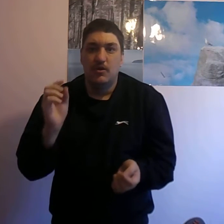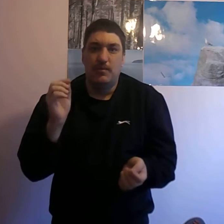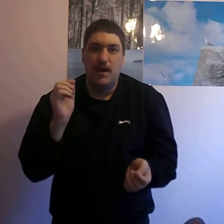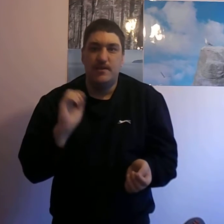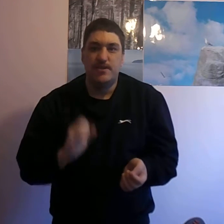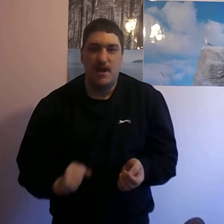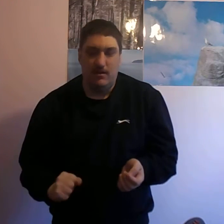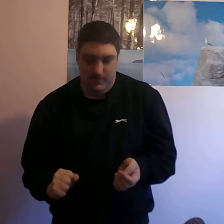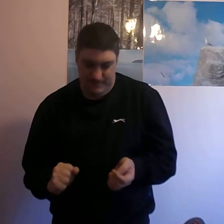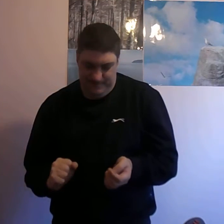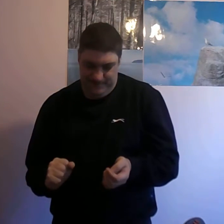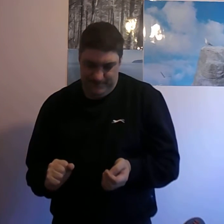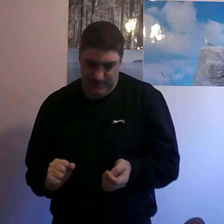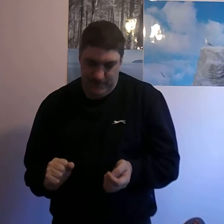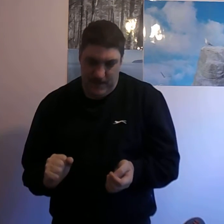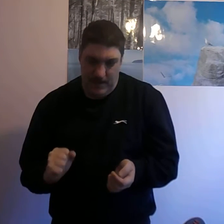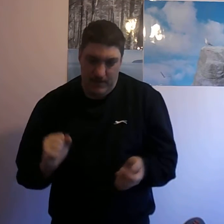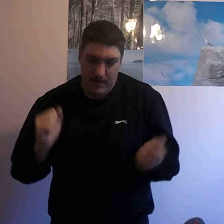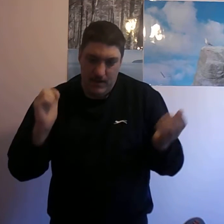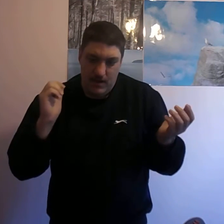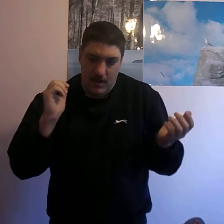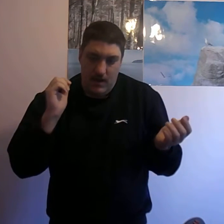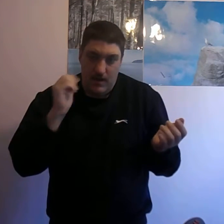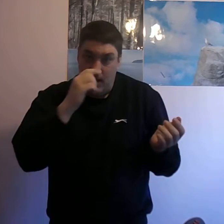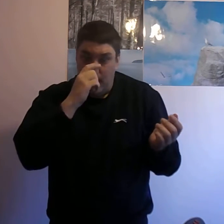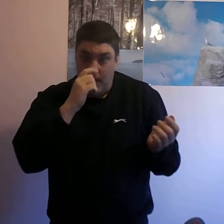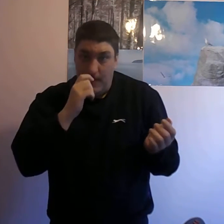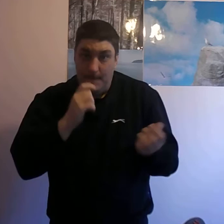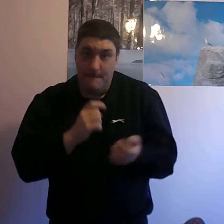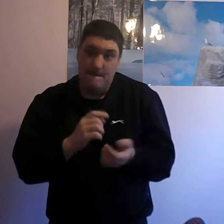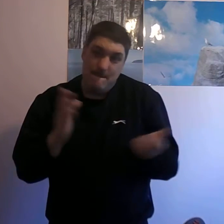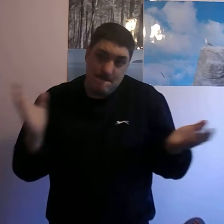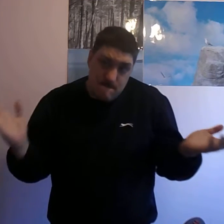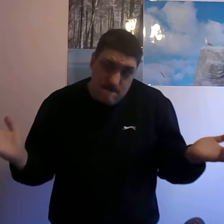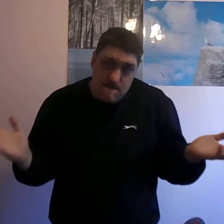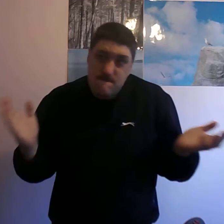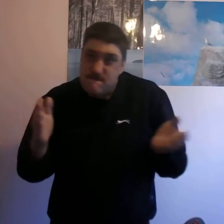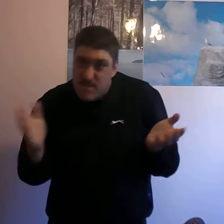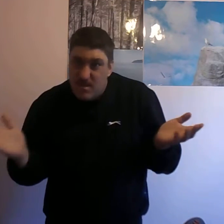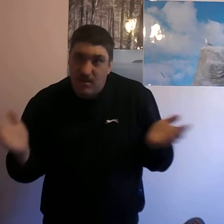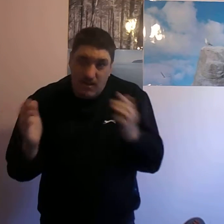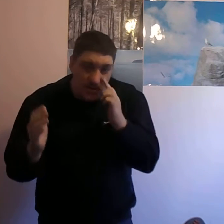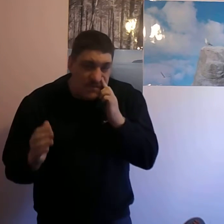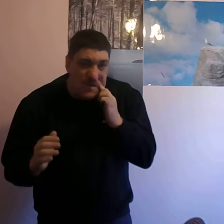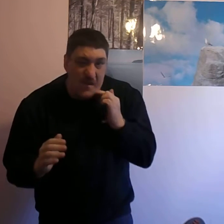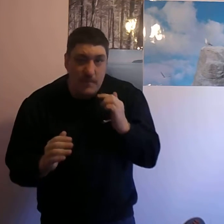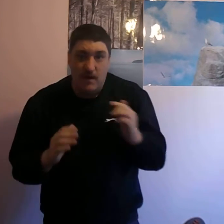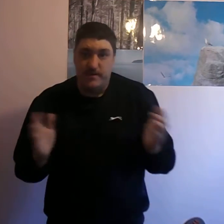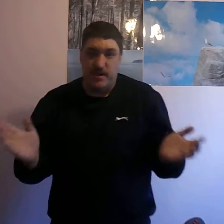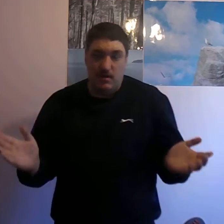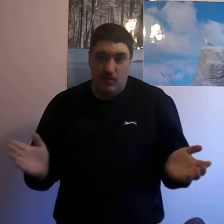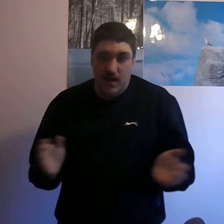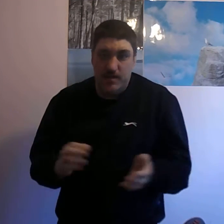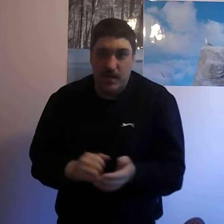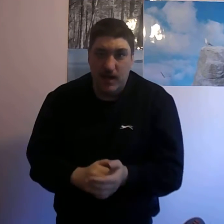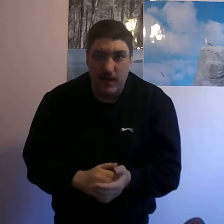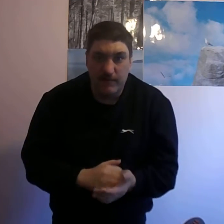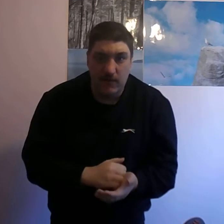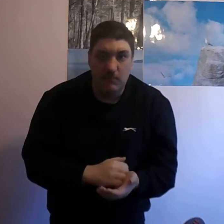play Chell. Now, not a lot is known about Chell, where she came from